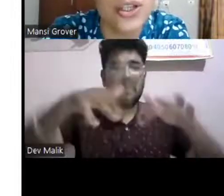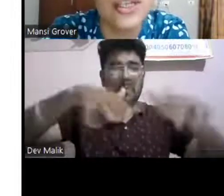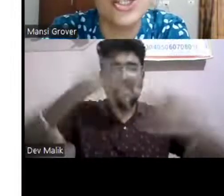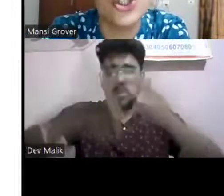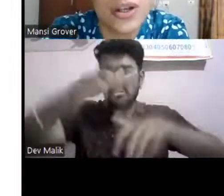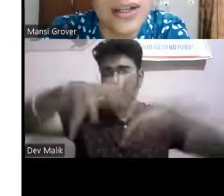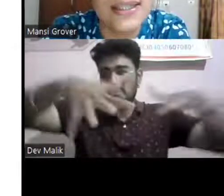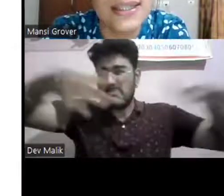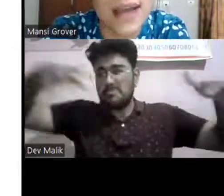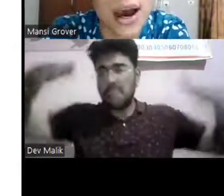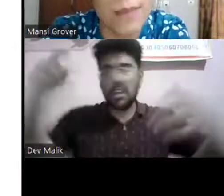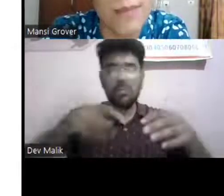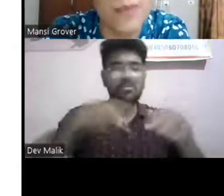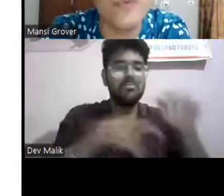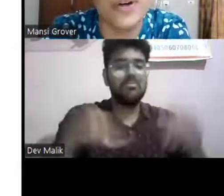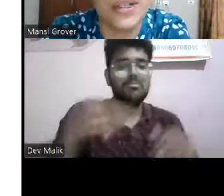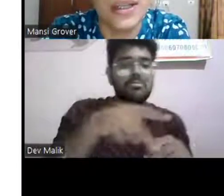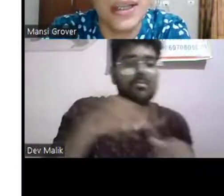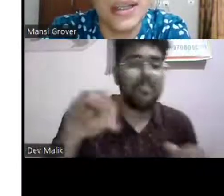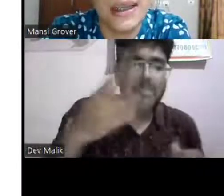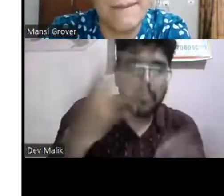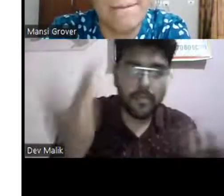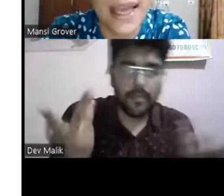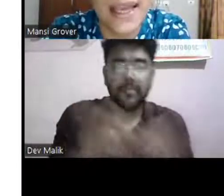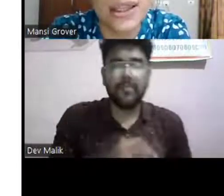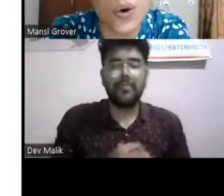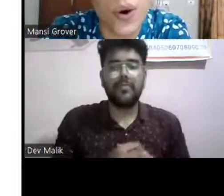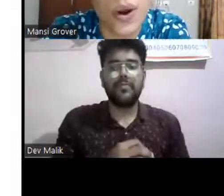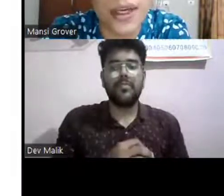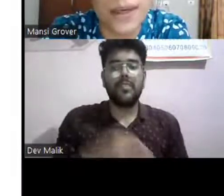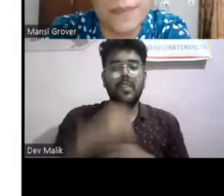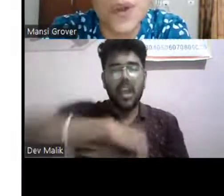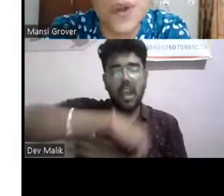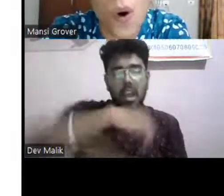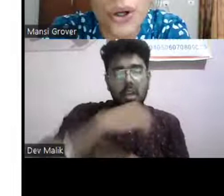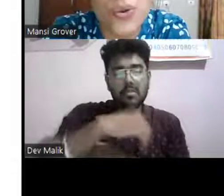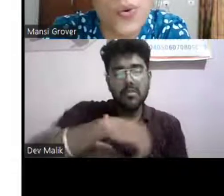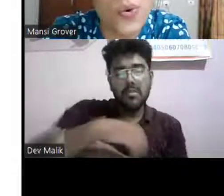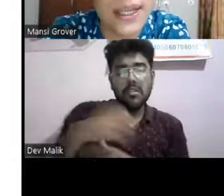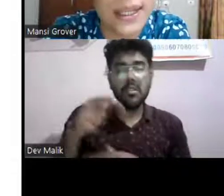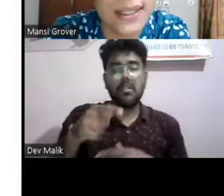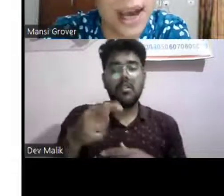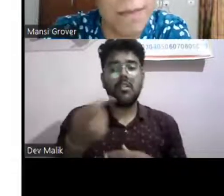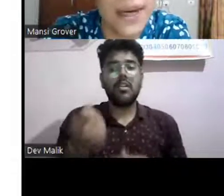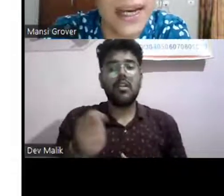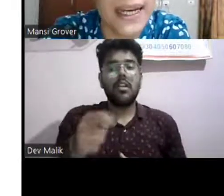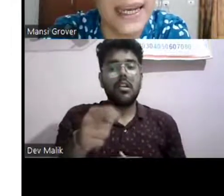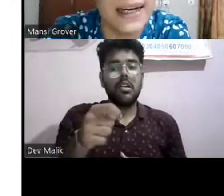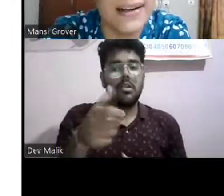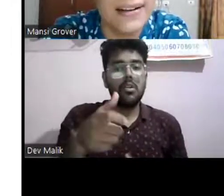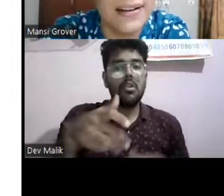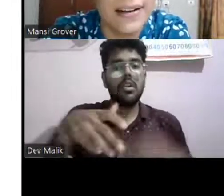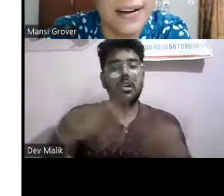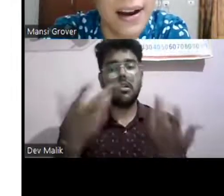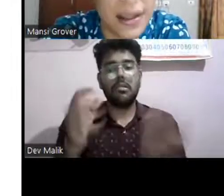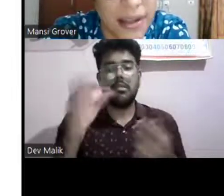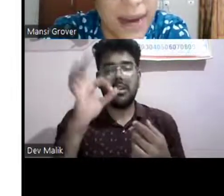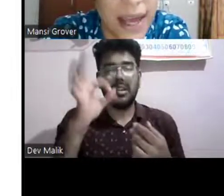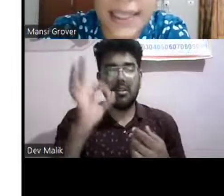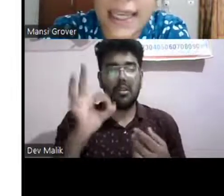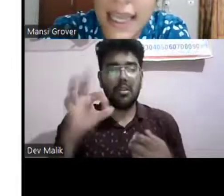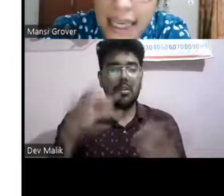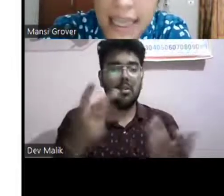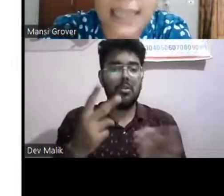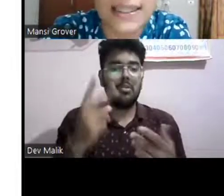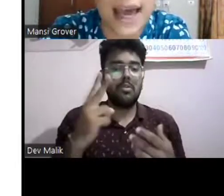twitch jerks his arm upward, making the coin or two in his cup clink.